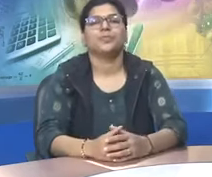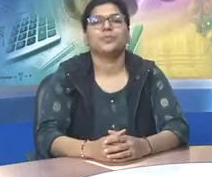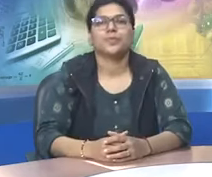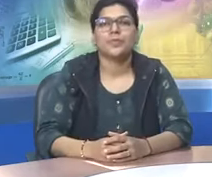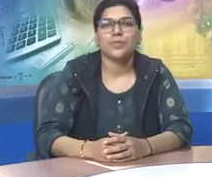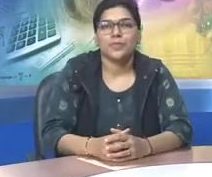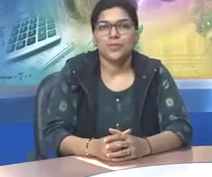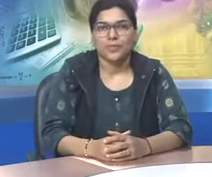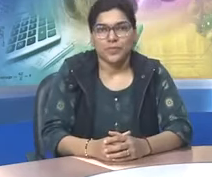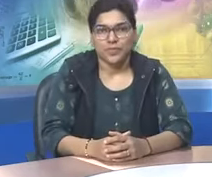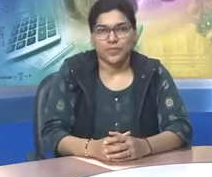no more now.